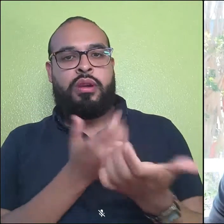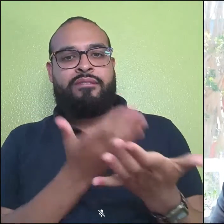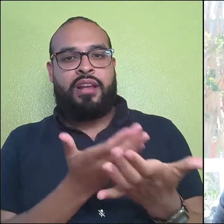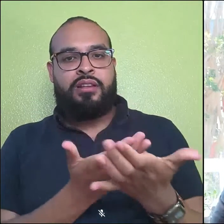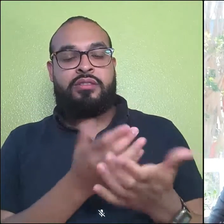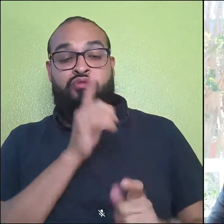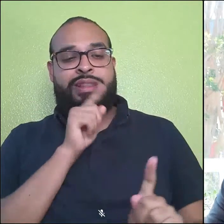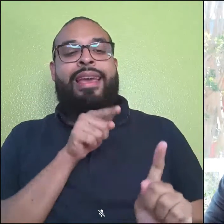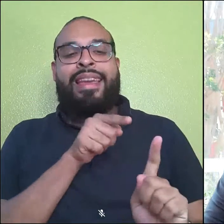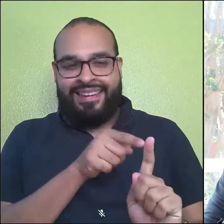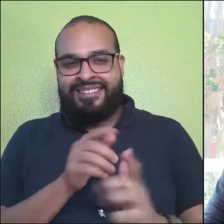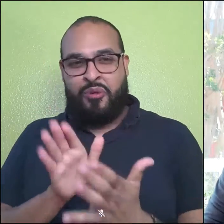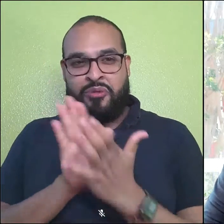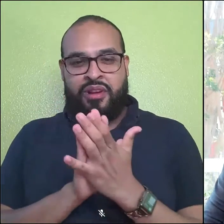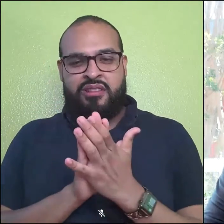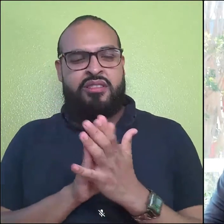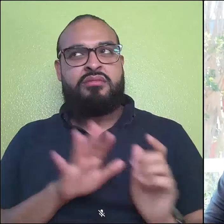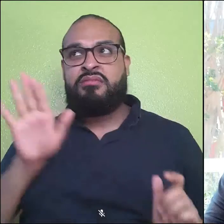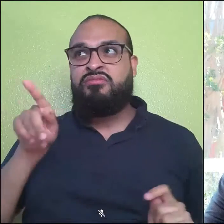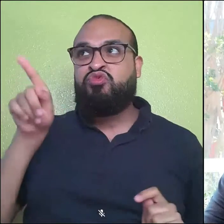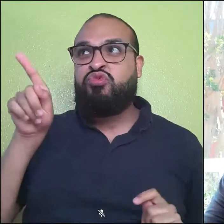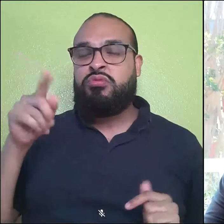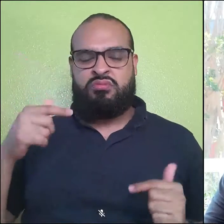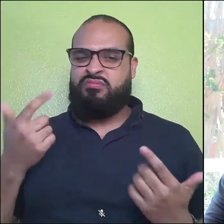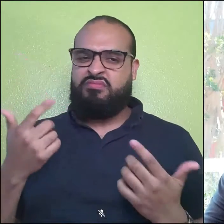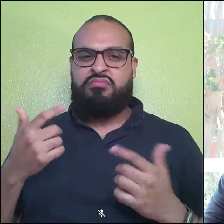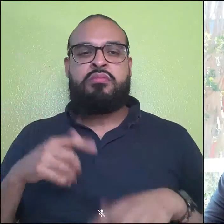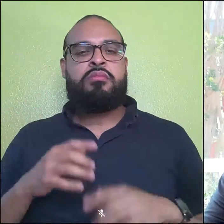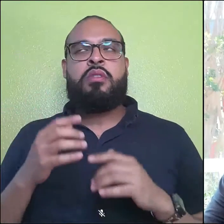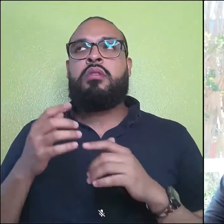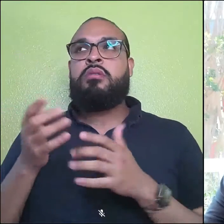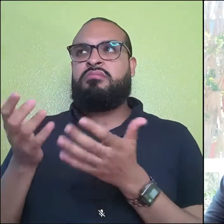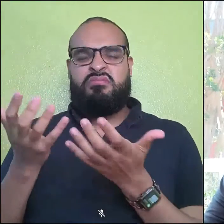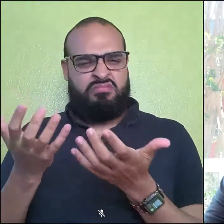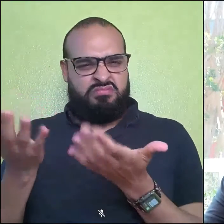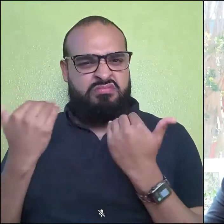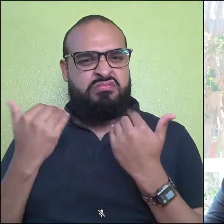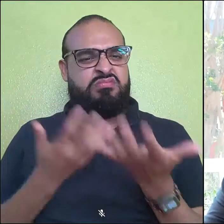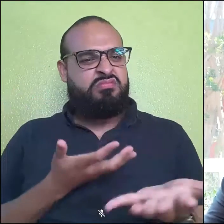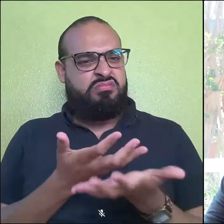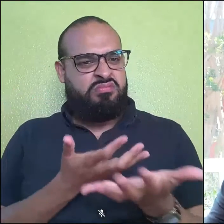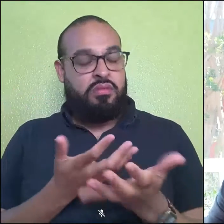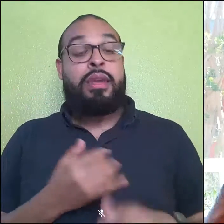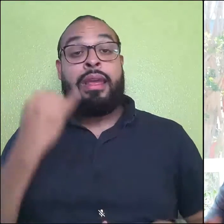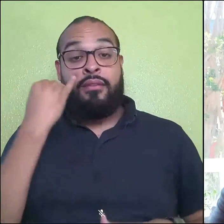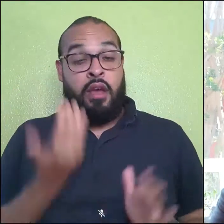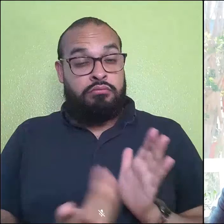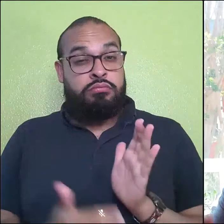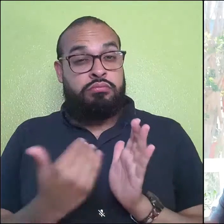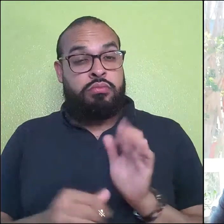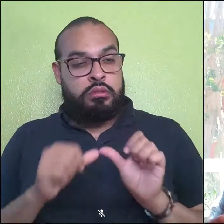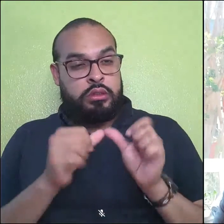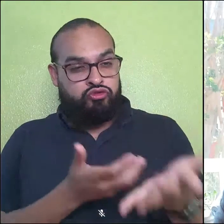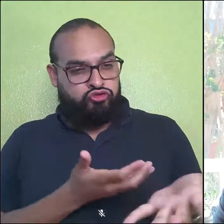with him. And the more that I can love that part of myself that feels this pain and this fear, the more that I get